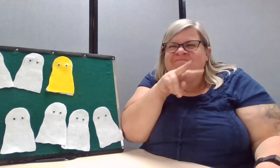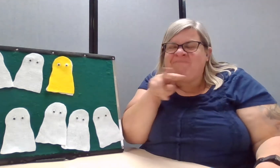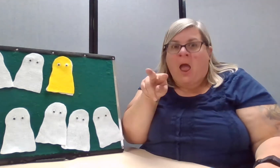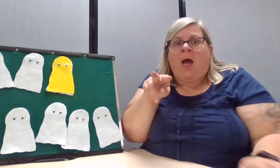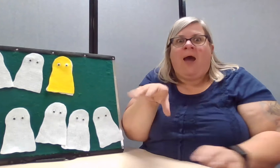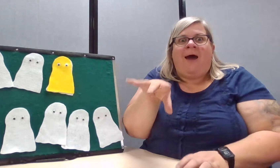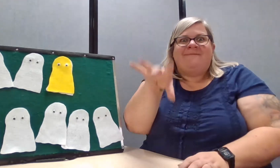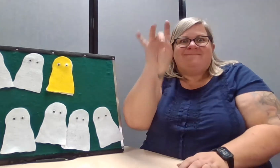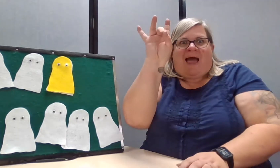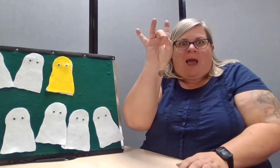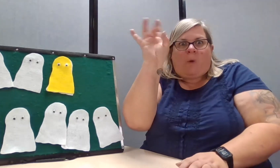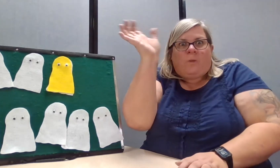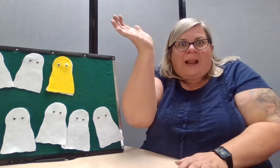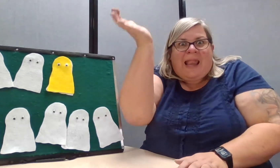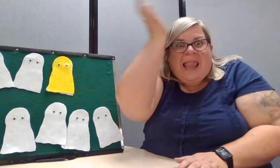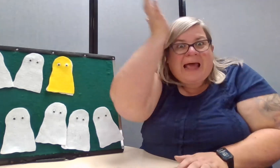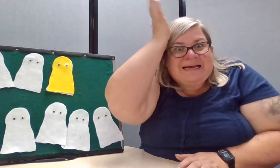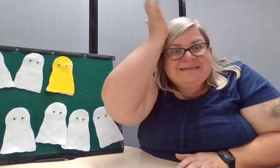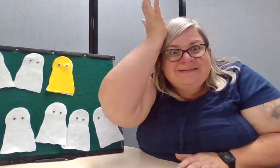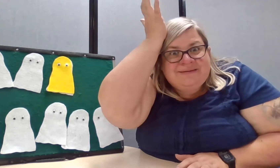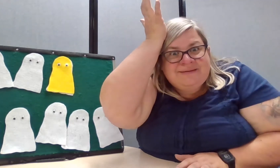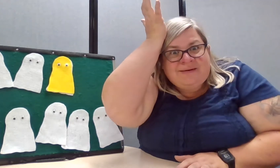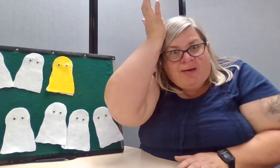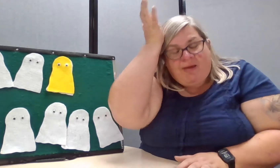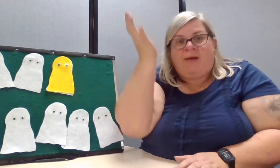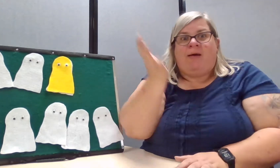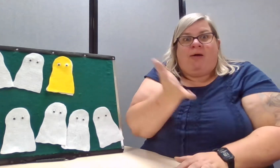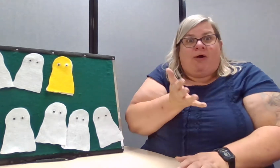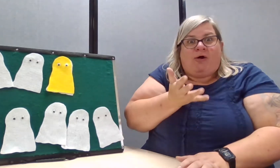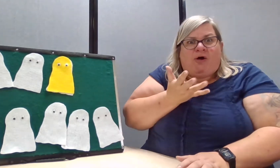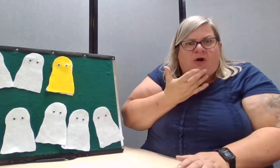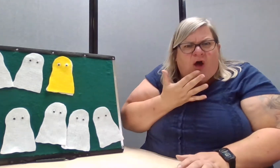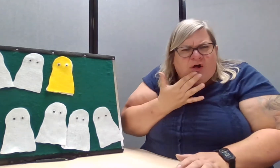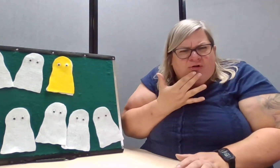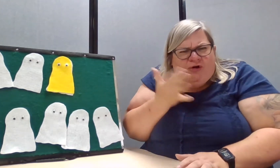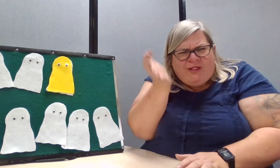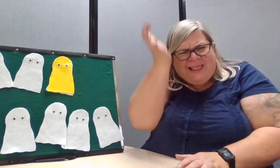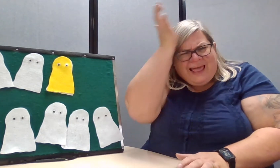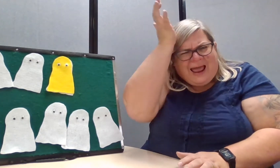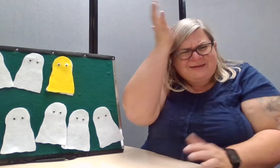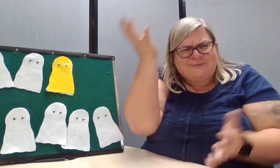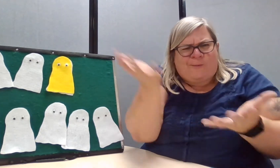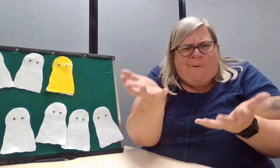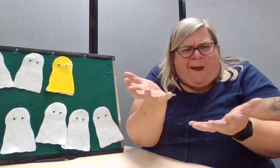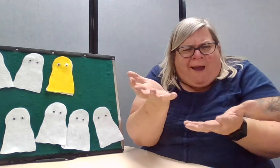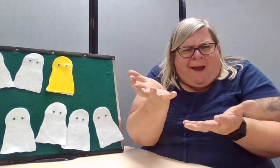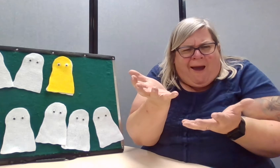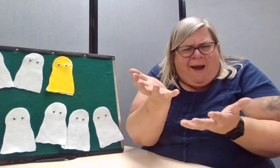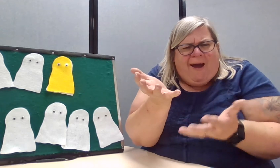eat. And found lettuce. And what color is